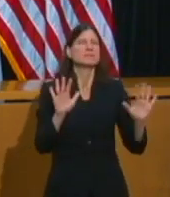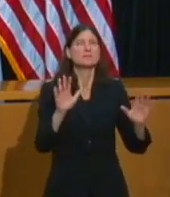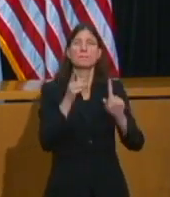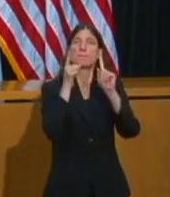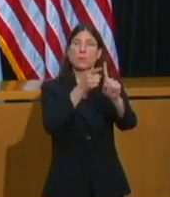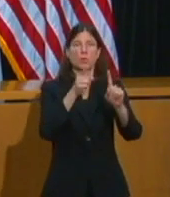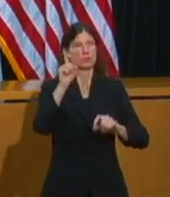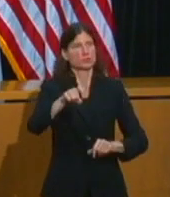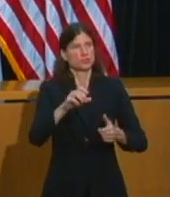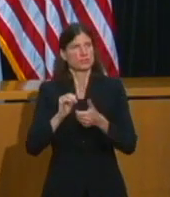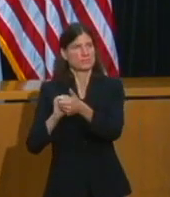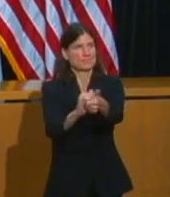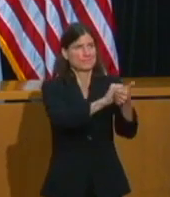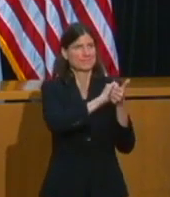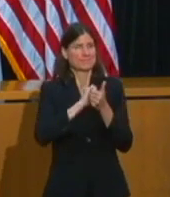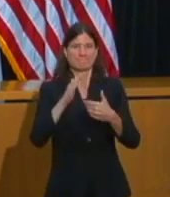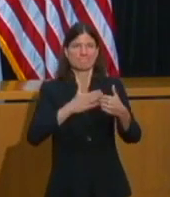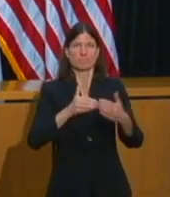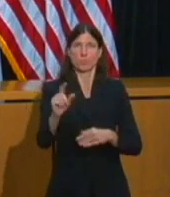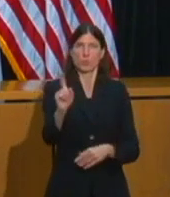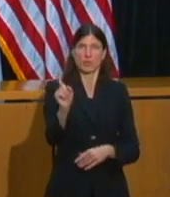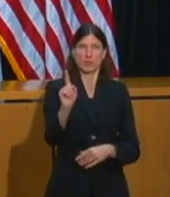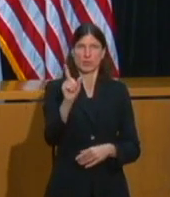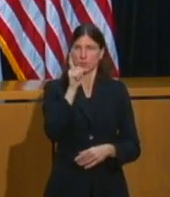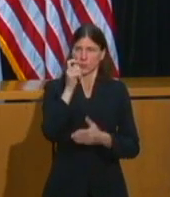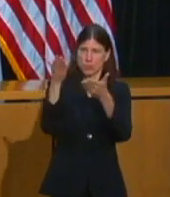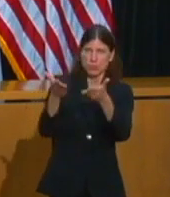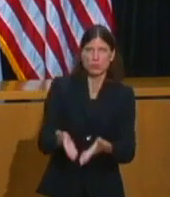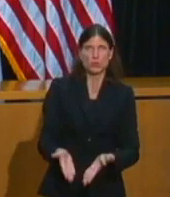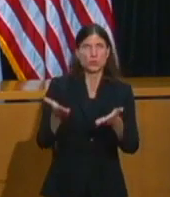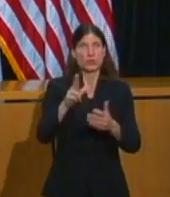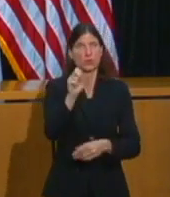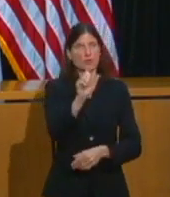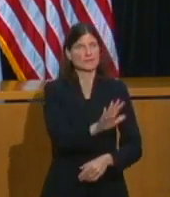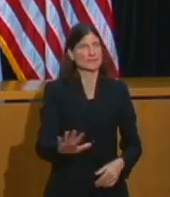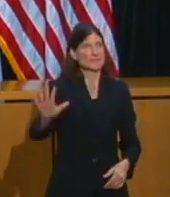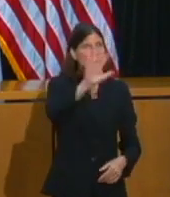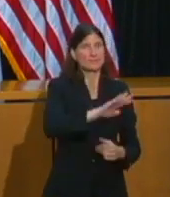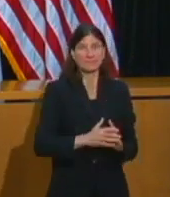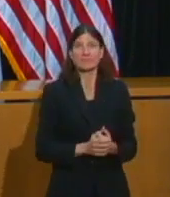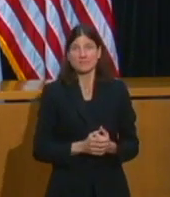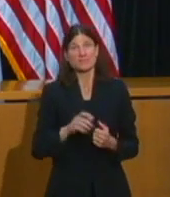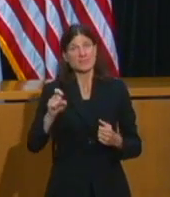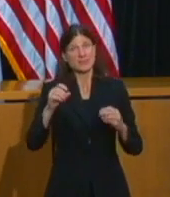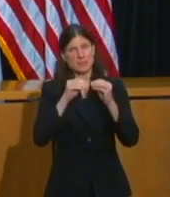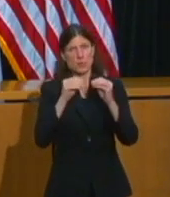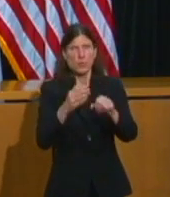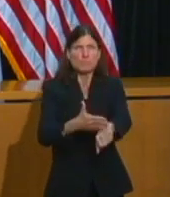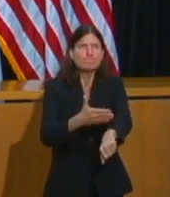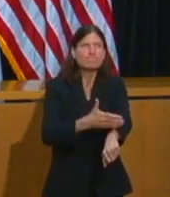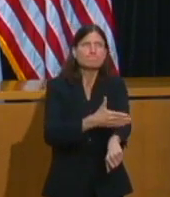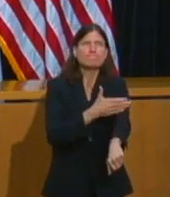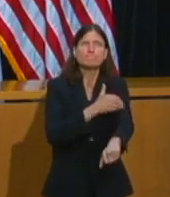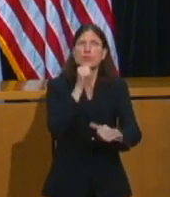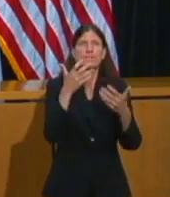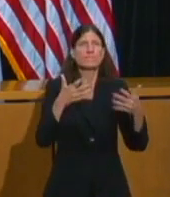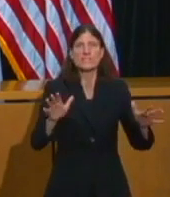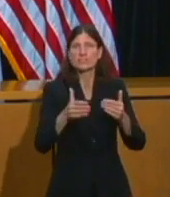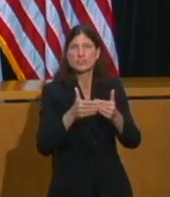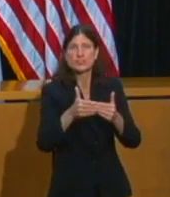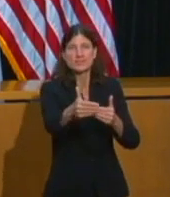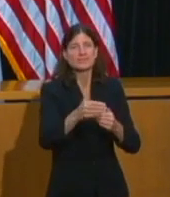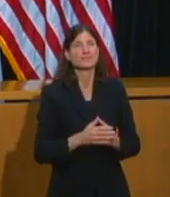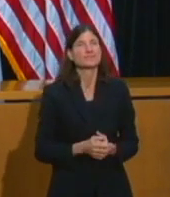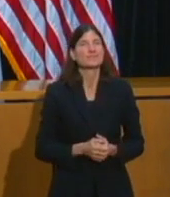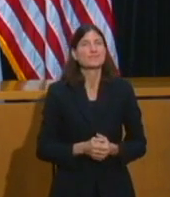listen, and push progress forward. And now I'd like to talk a little bit about the latest public